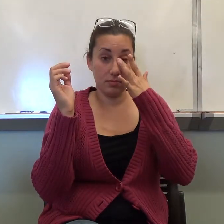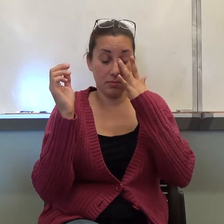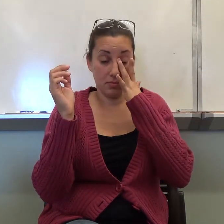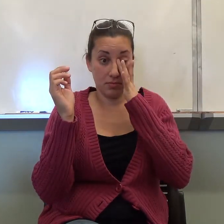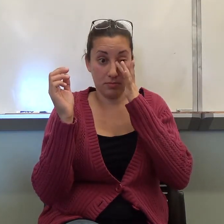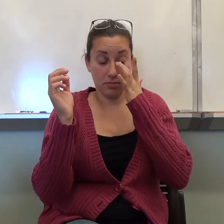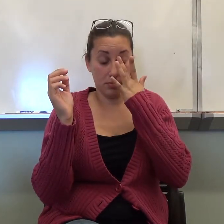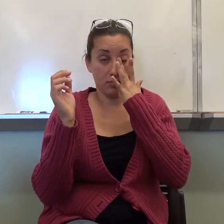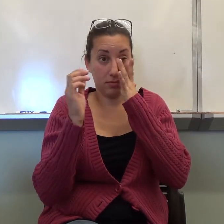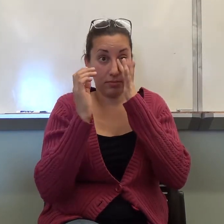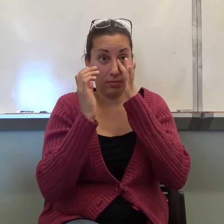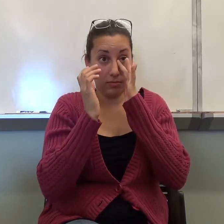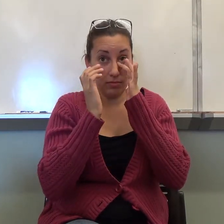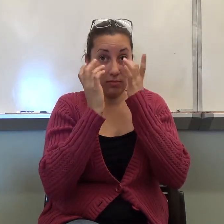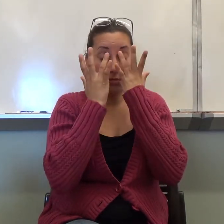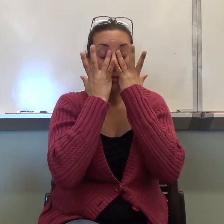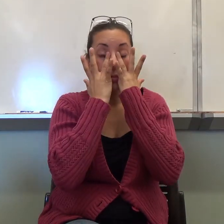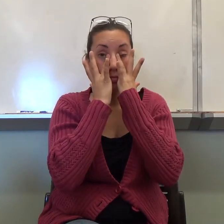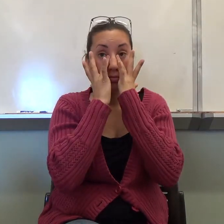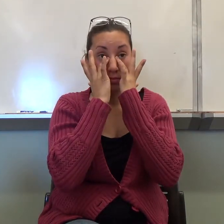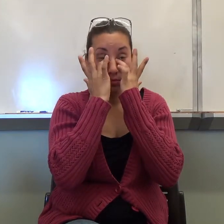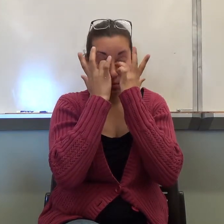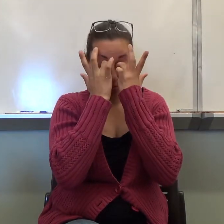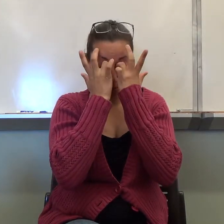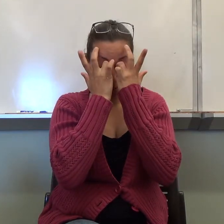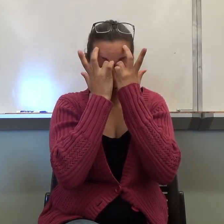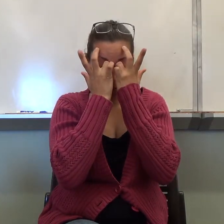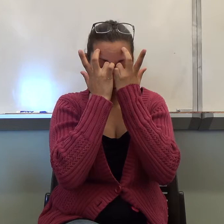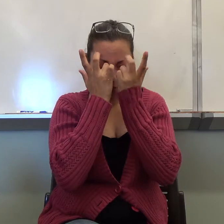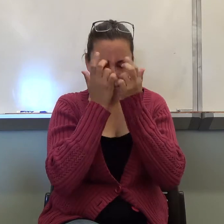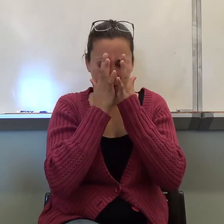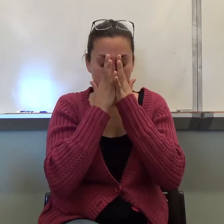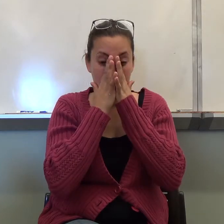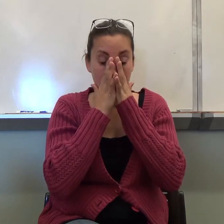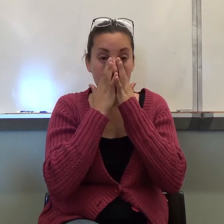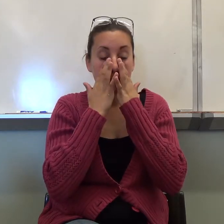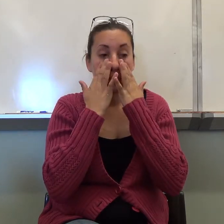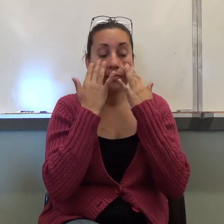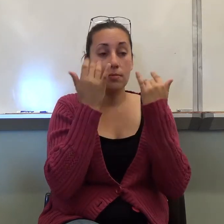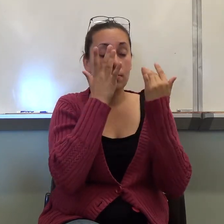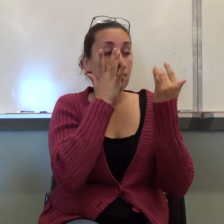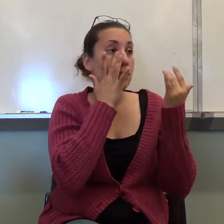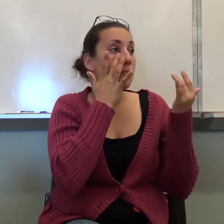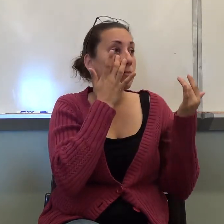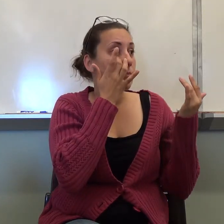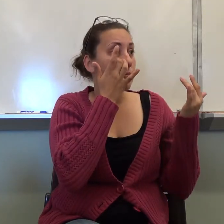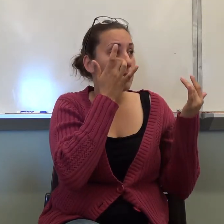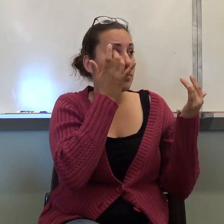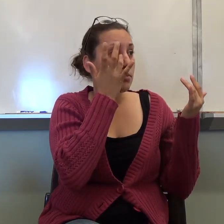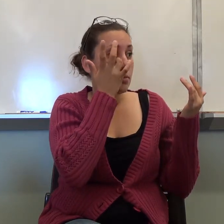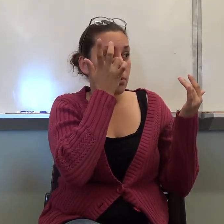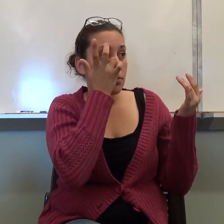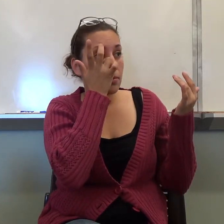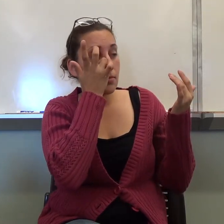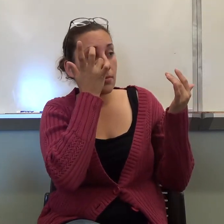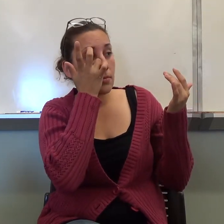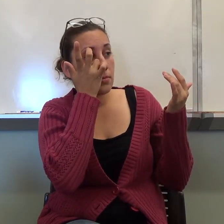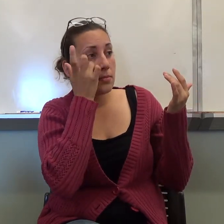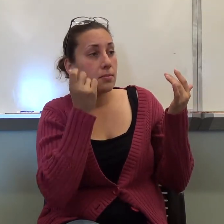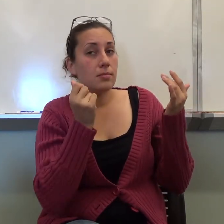or +7, so wouldn't it be +7 because of negative times negative